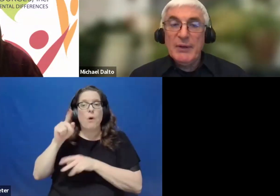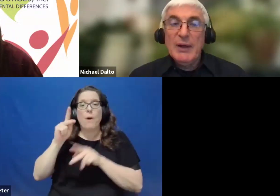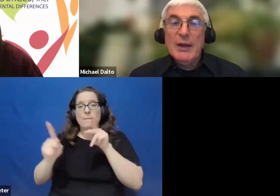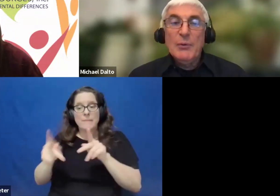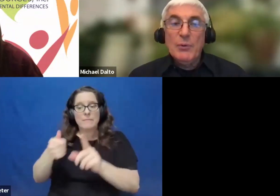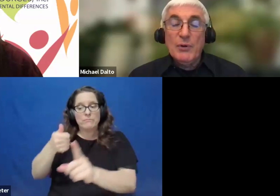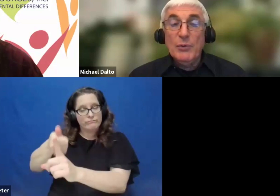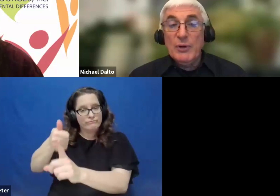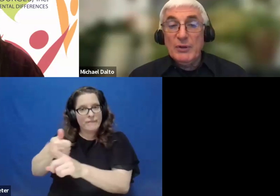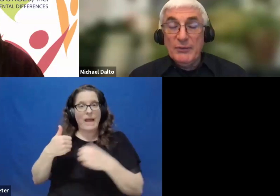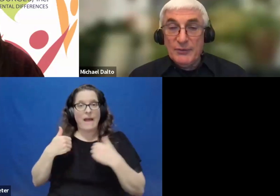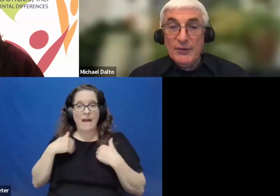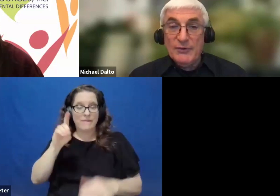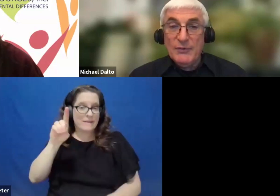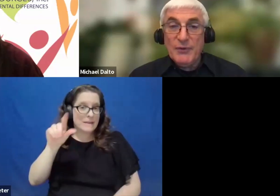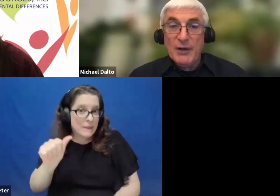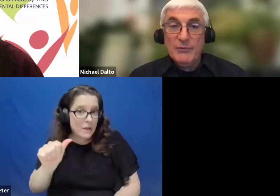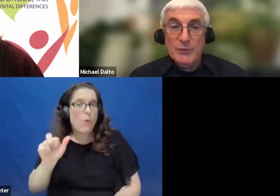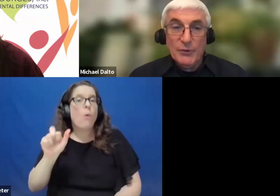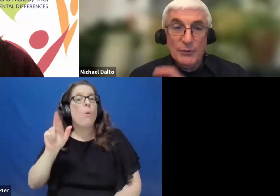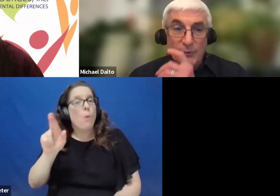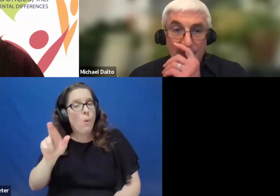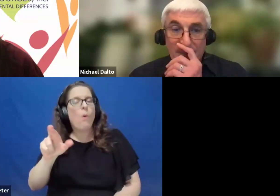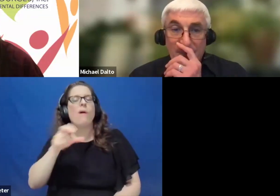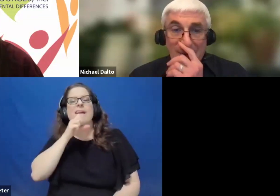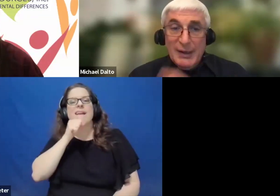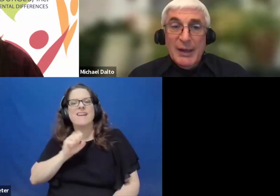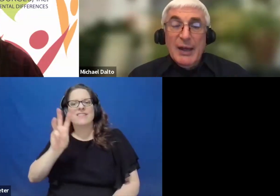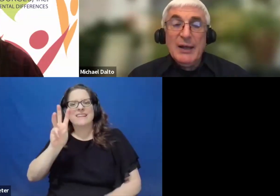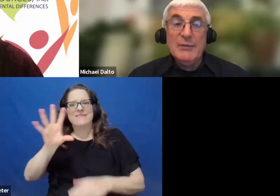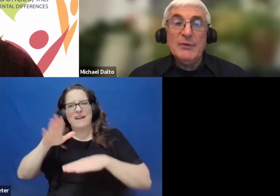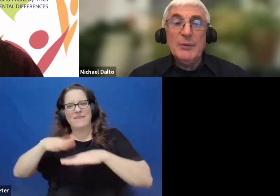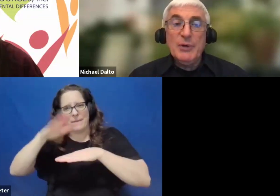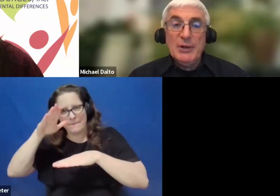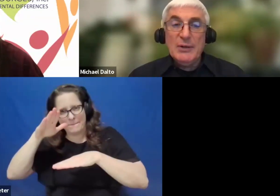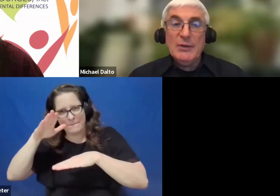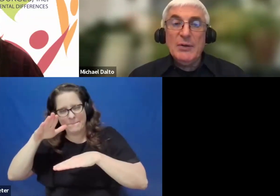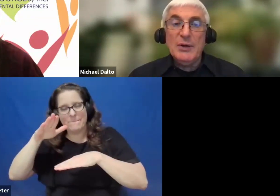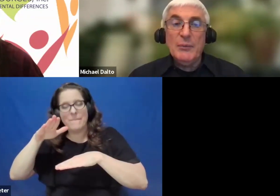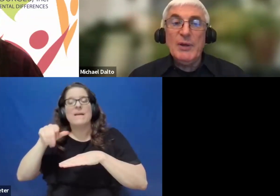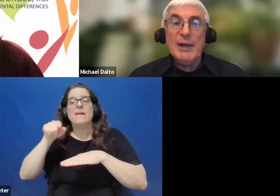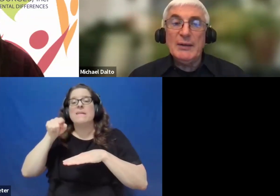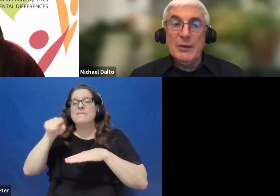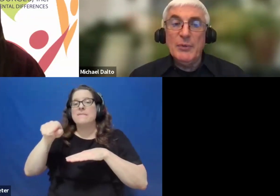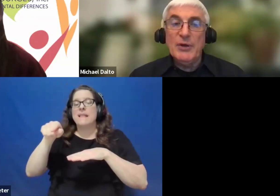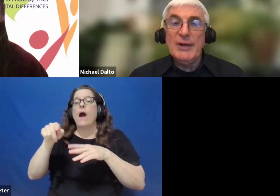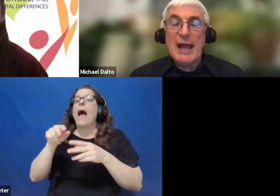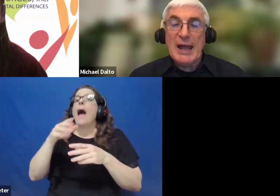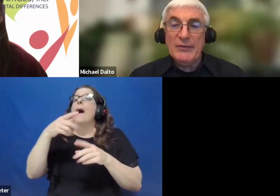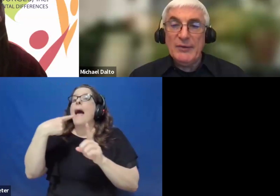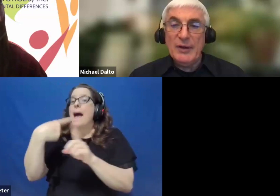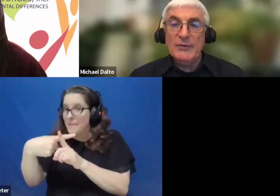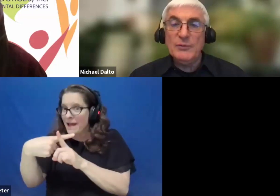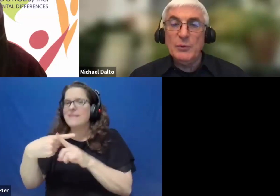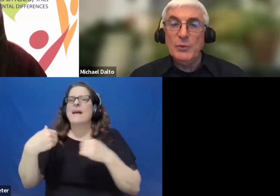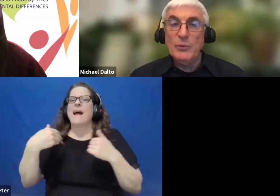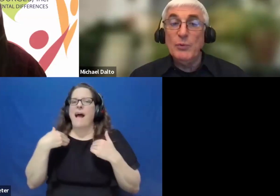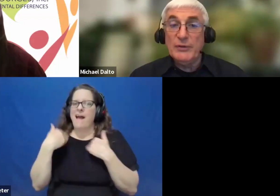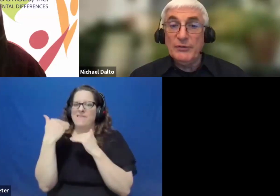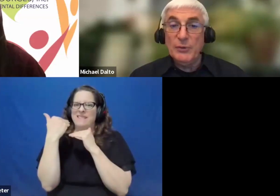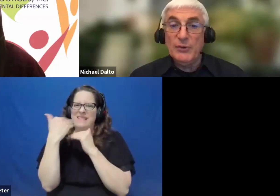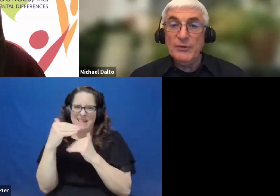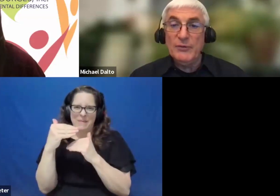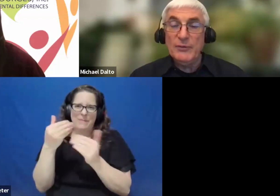disability or who are at least 65 years old and have limited income and limited assets